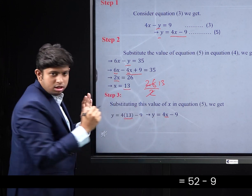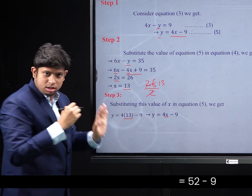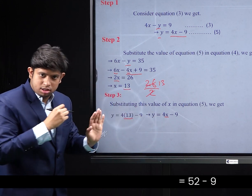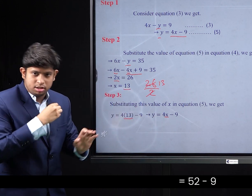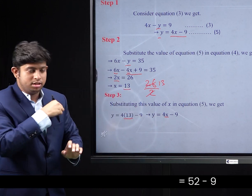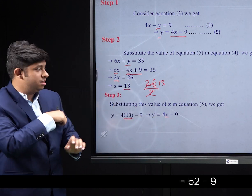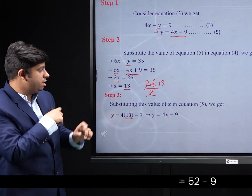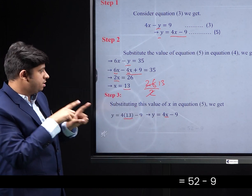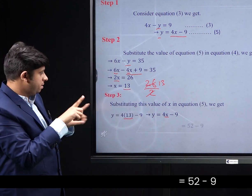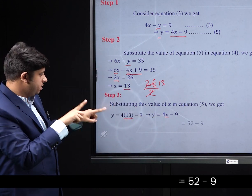equal to 52 minus 9.